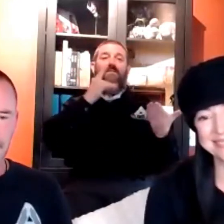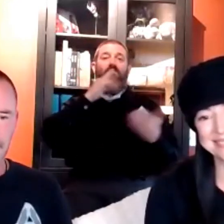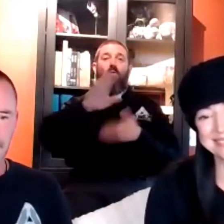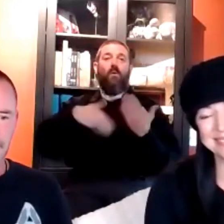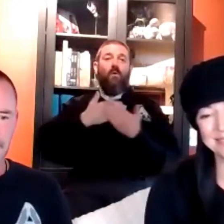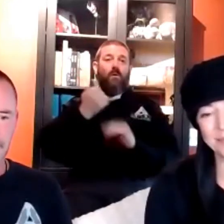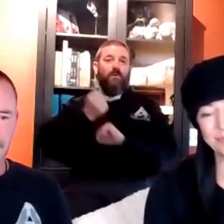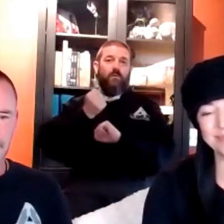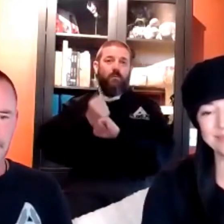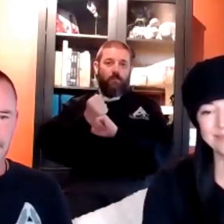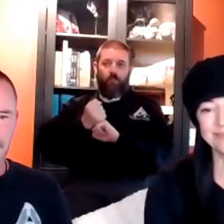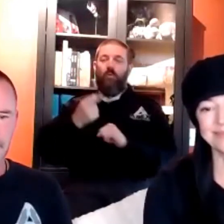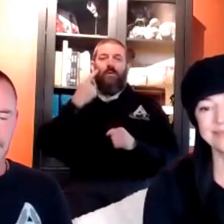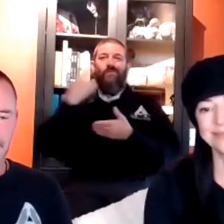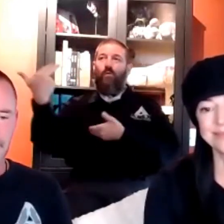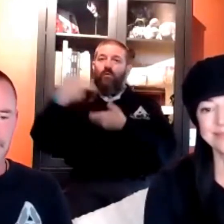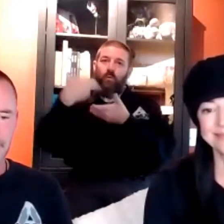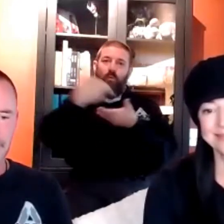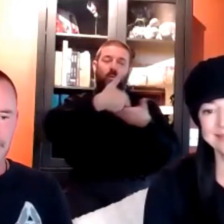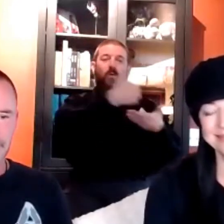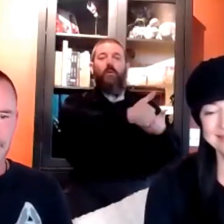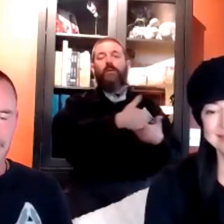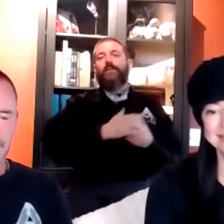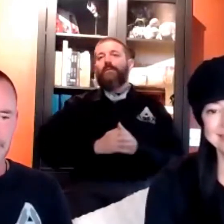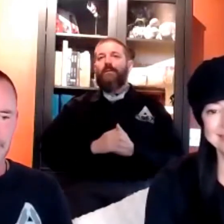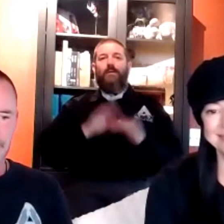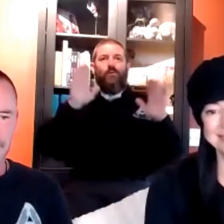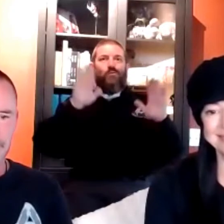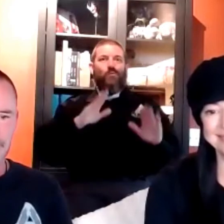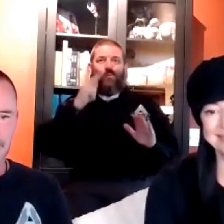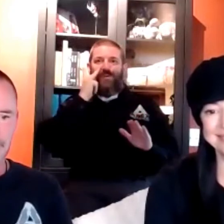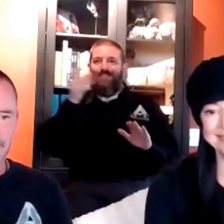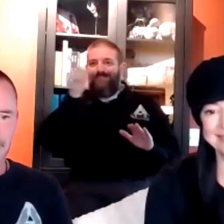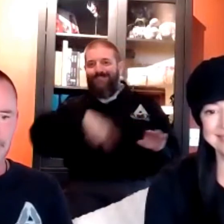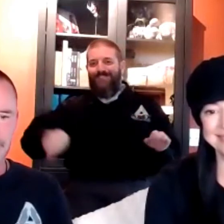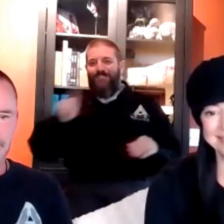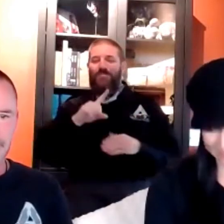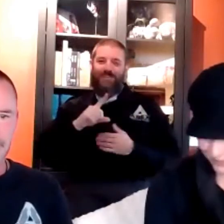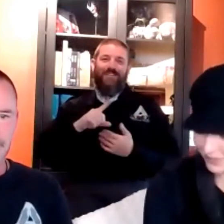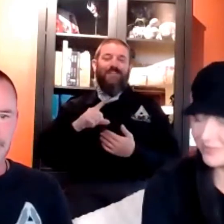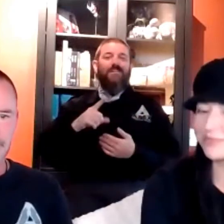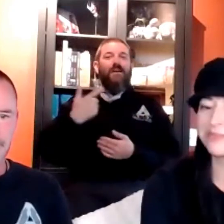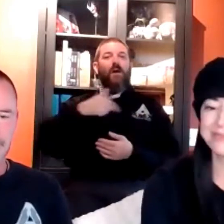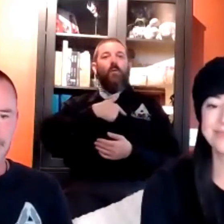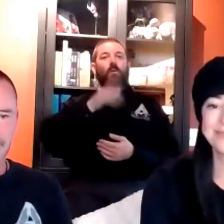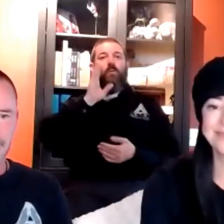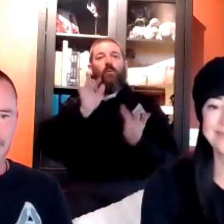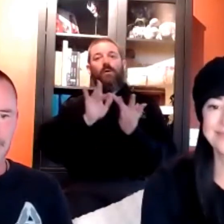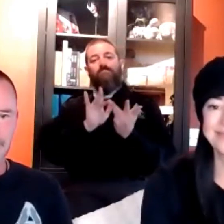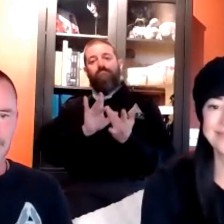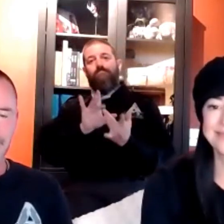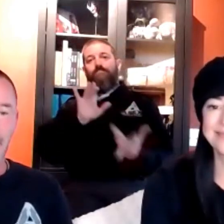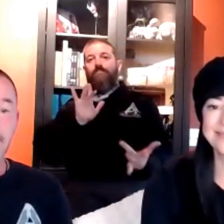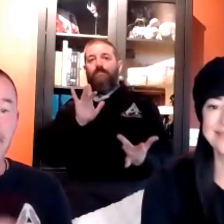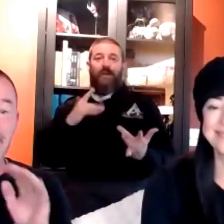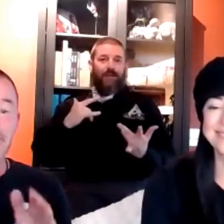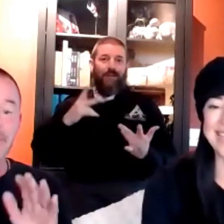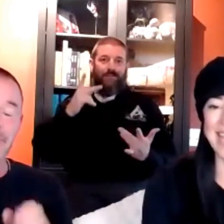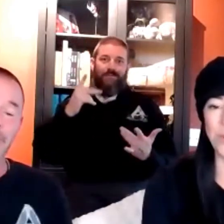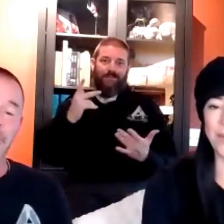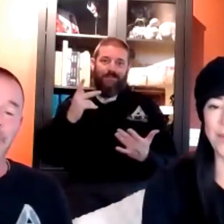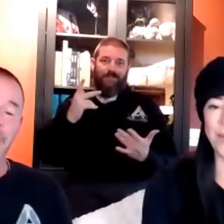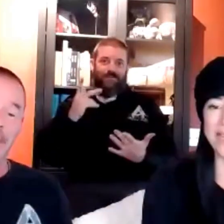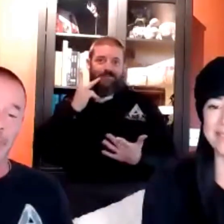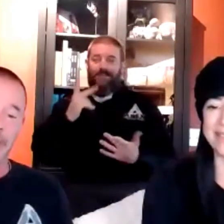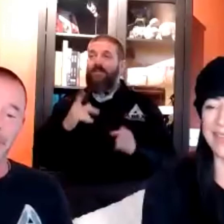each day progresses. It was great seeing you guys. We're going to sign off and get ready to start the film soon. Amazing